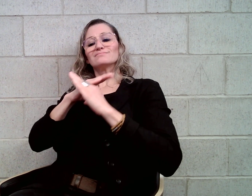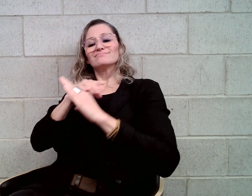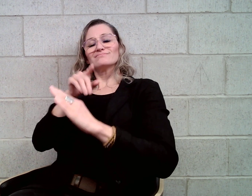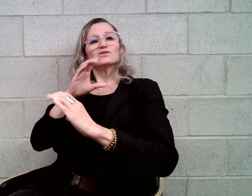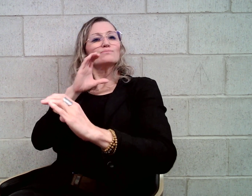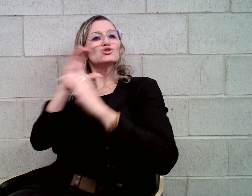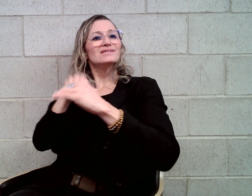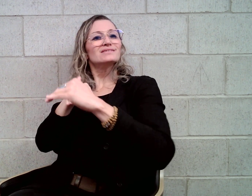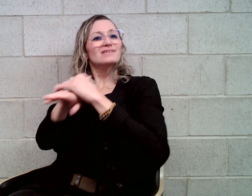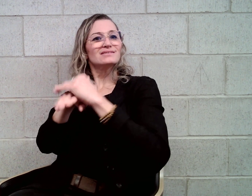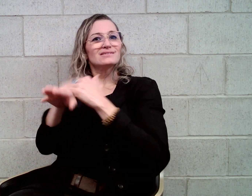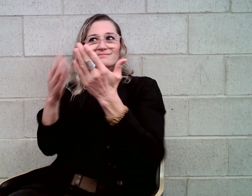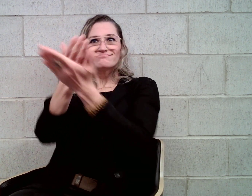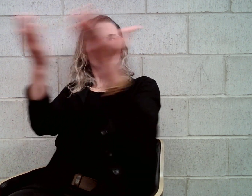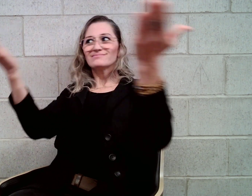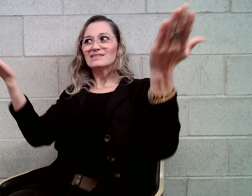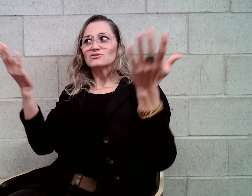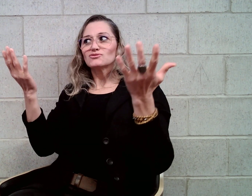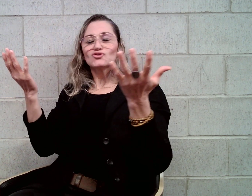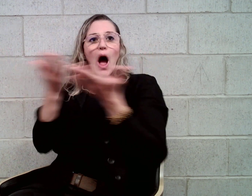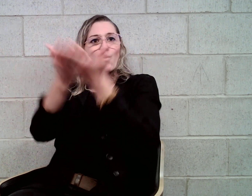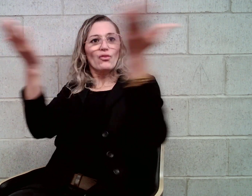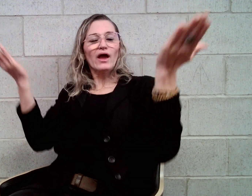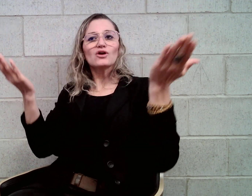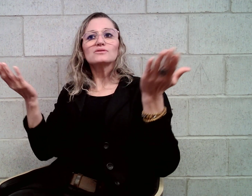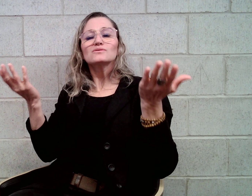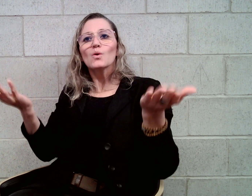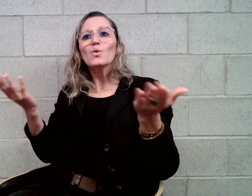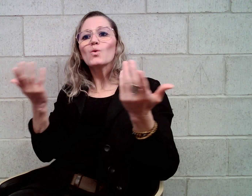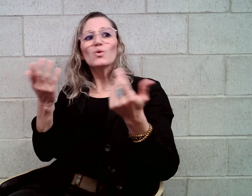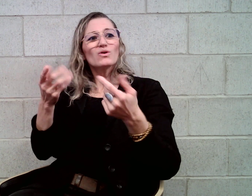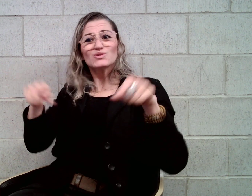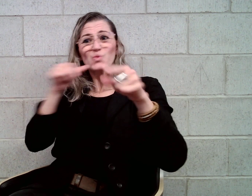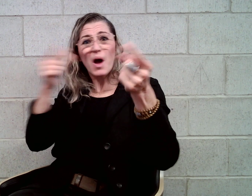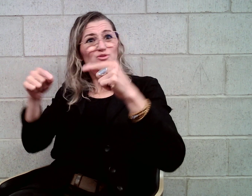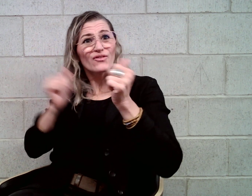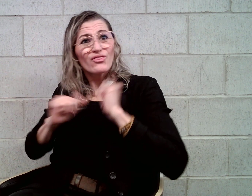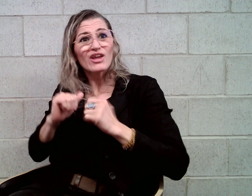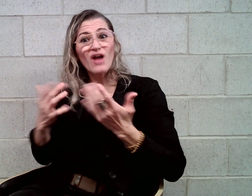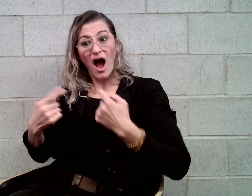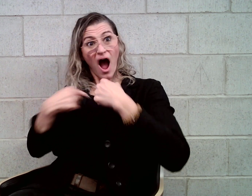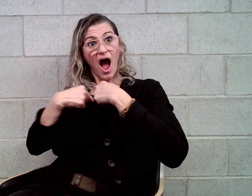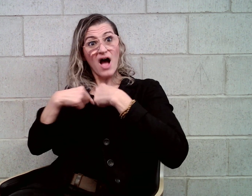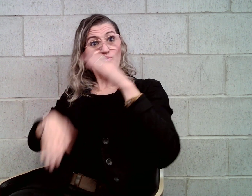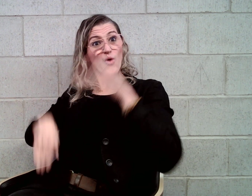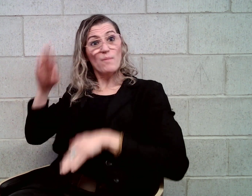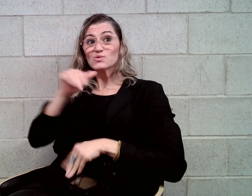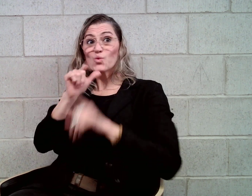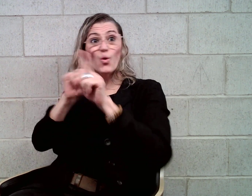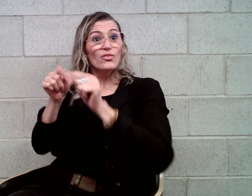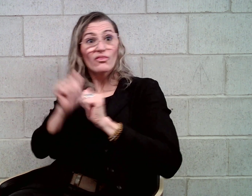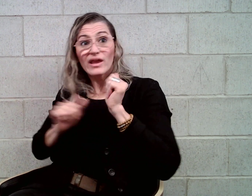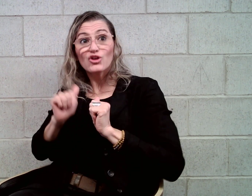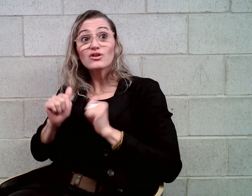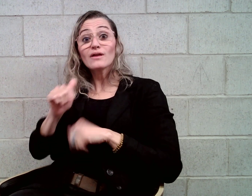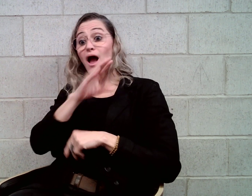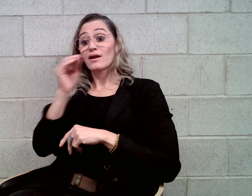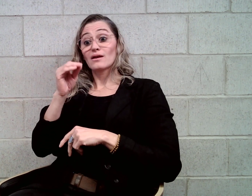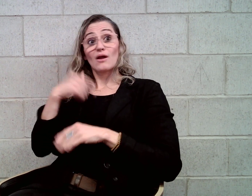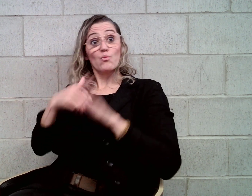one barrier for deaf people. Communication access to everything that's going on in the world. So we don't go to theater. Growing